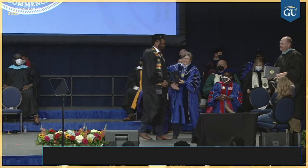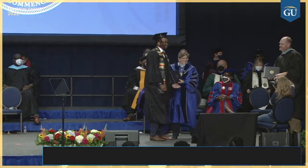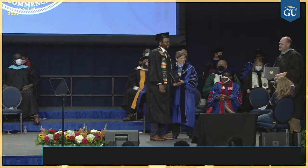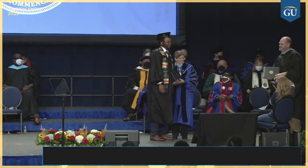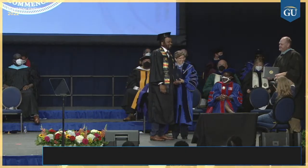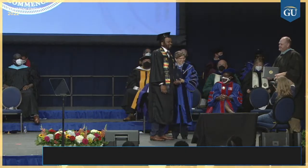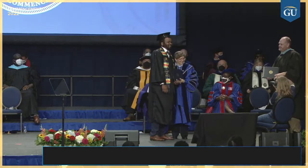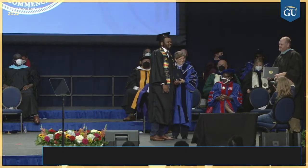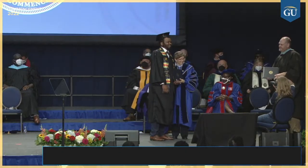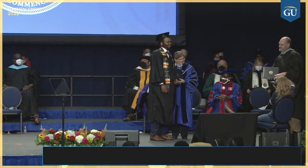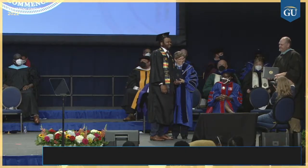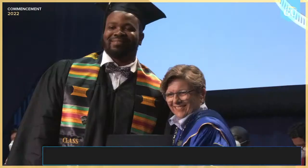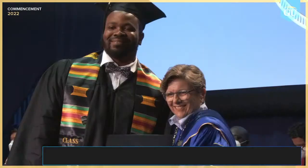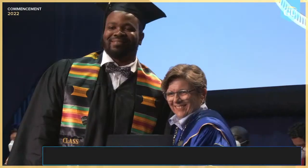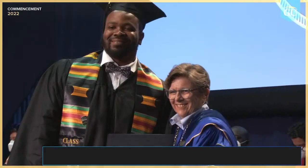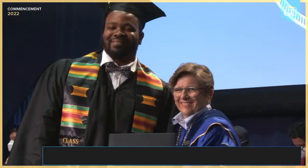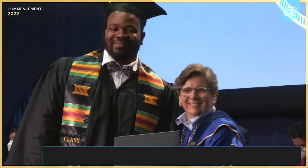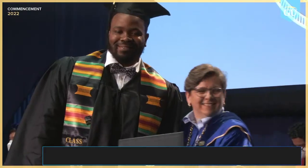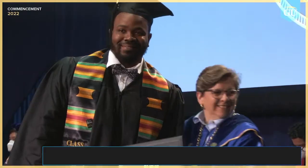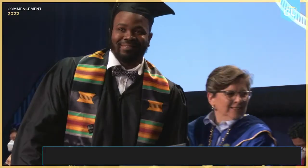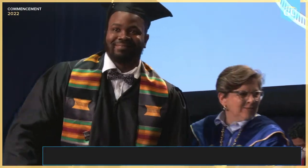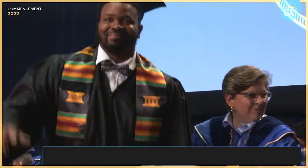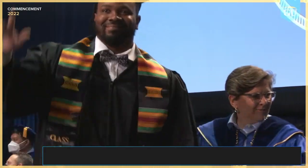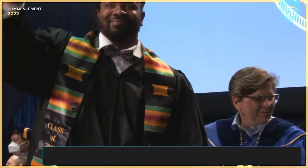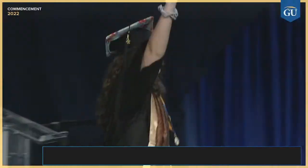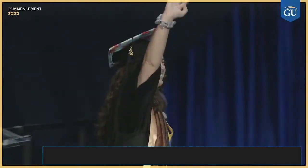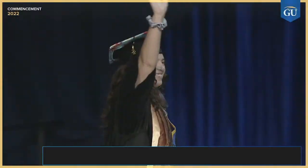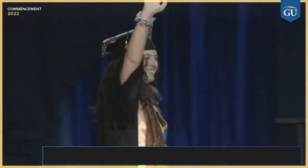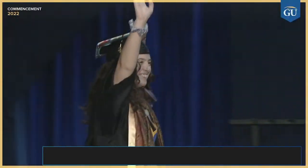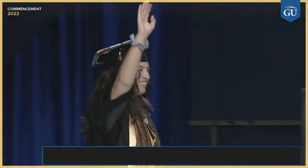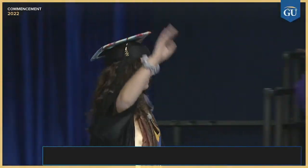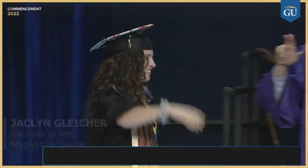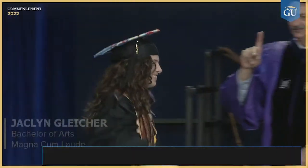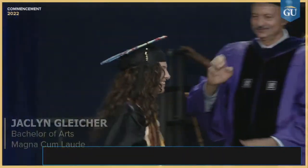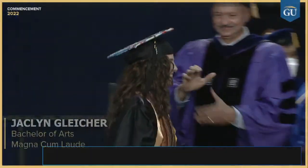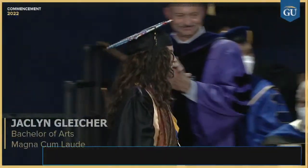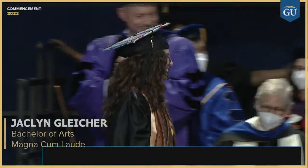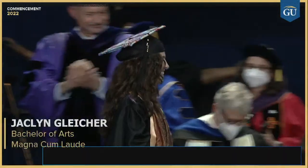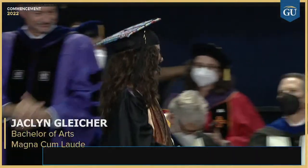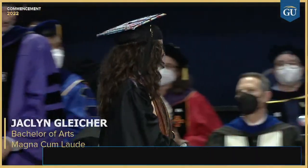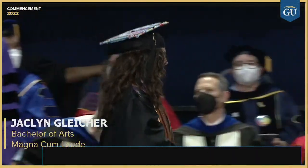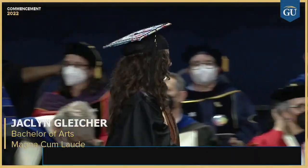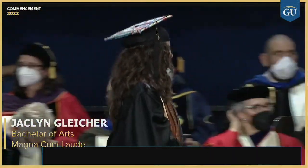Jacqueline Gleischer, Bachelor of Arts, magna cum laude.